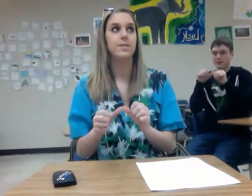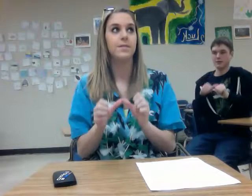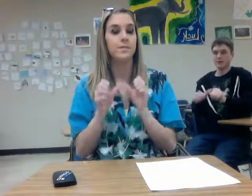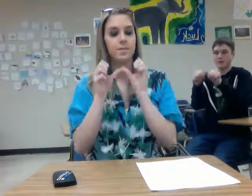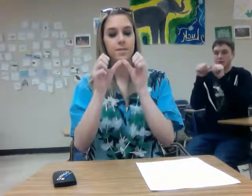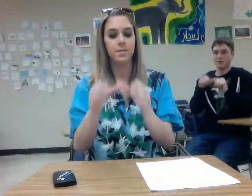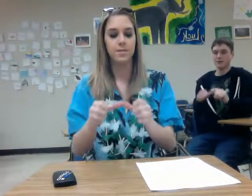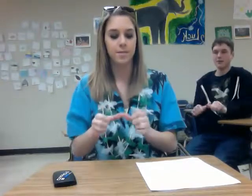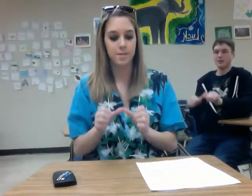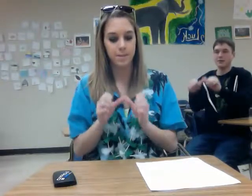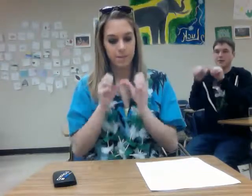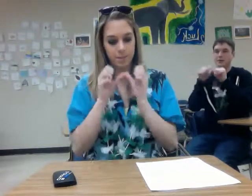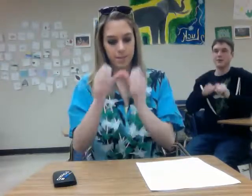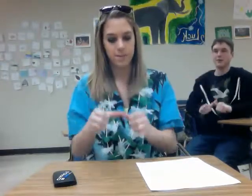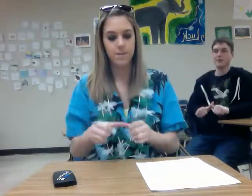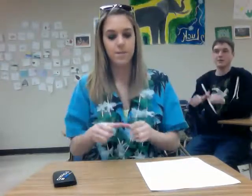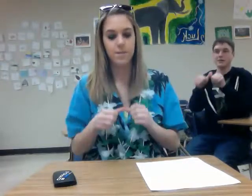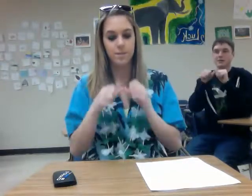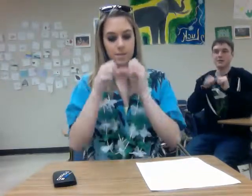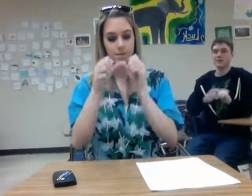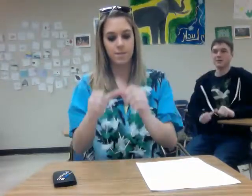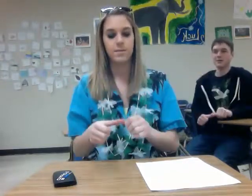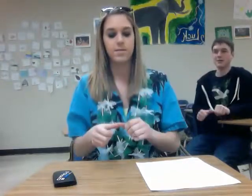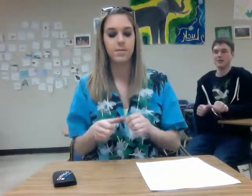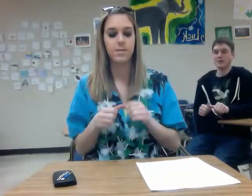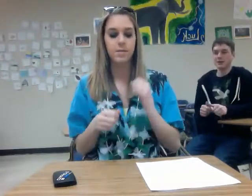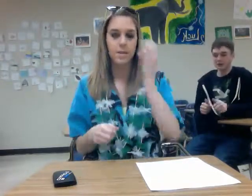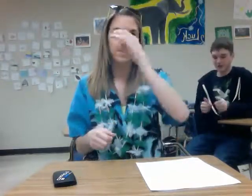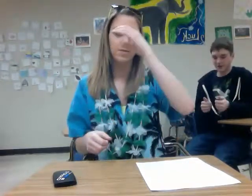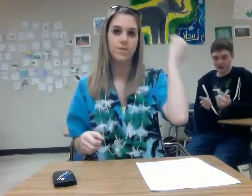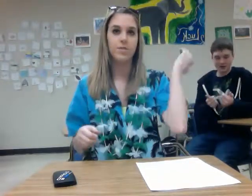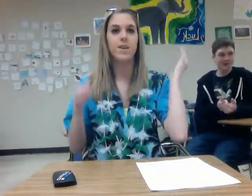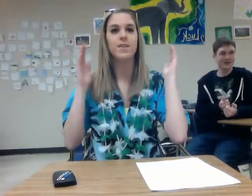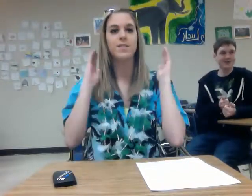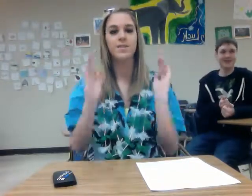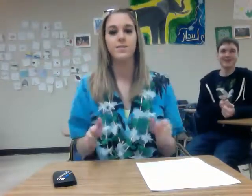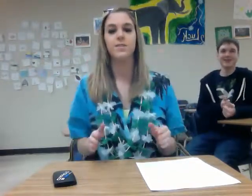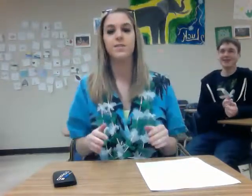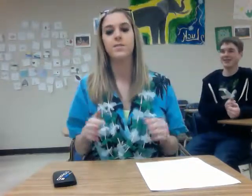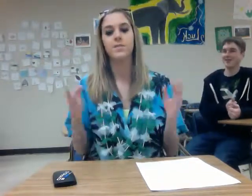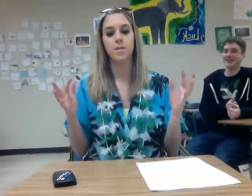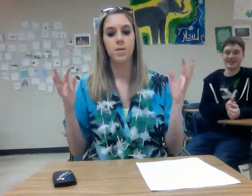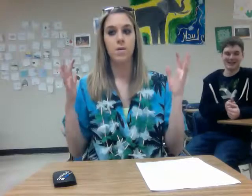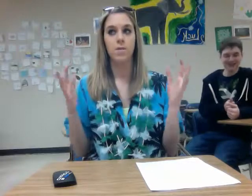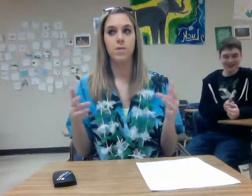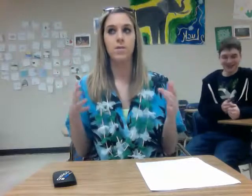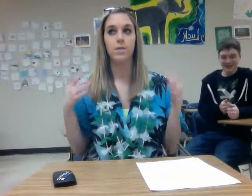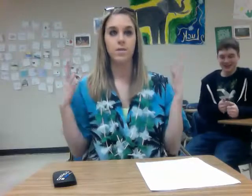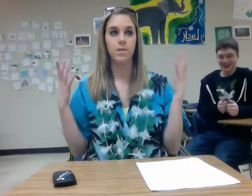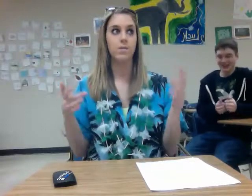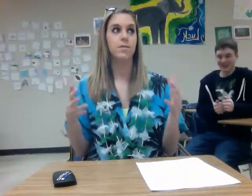on and on and on and on strangers waiting